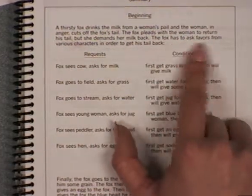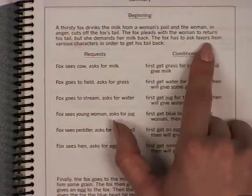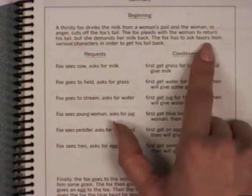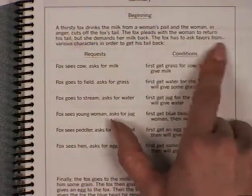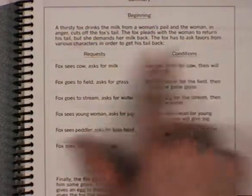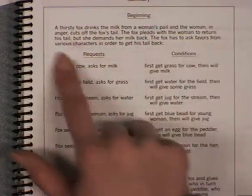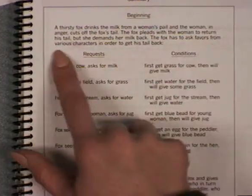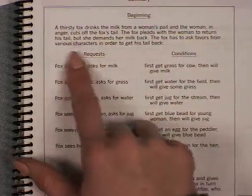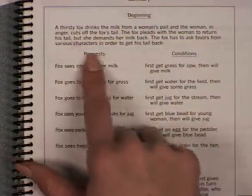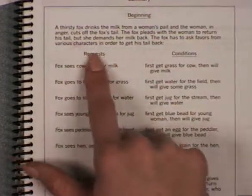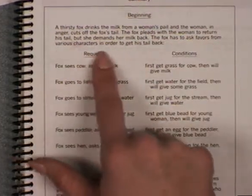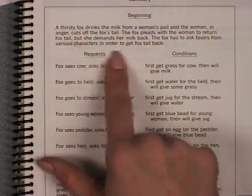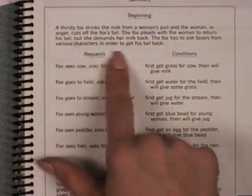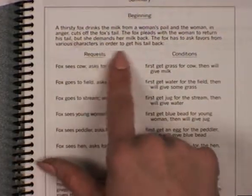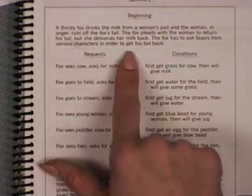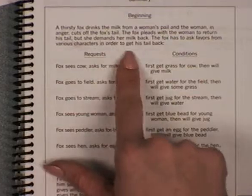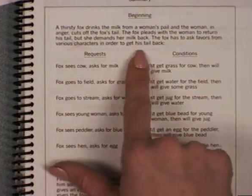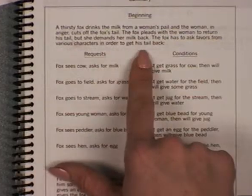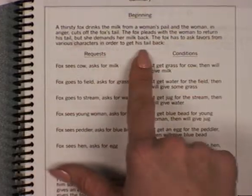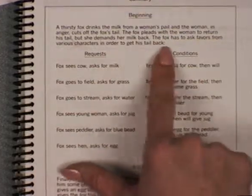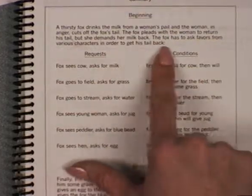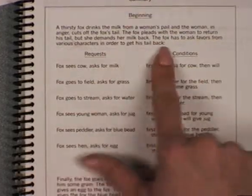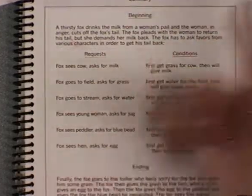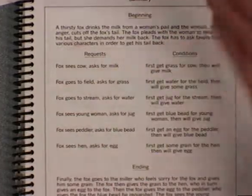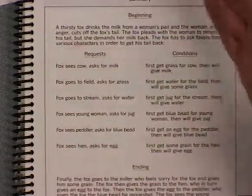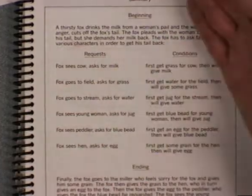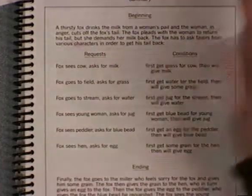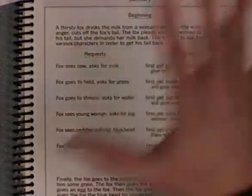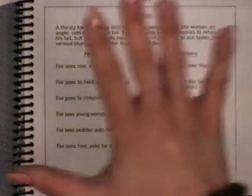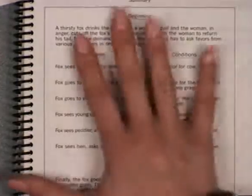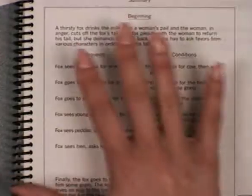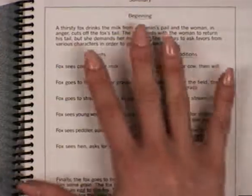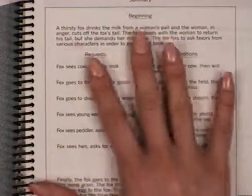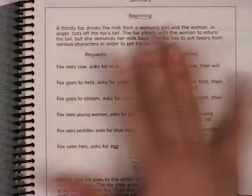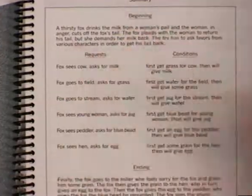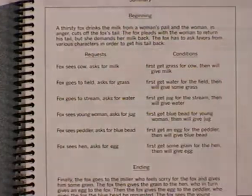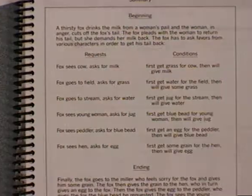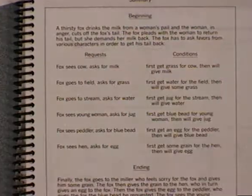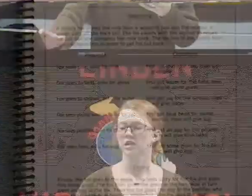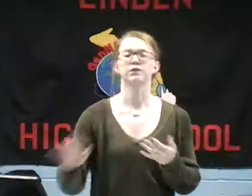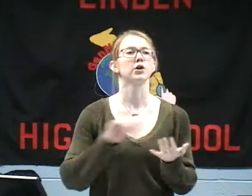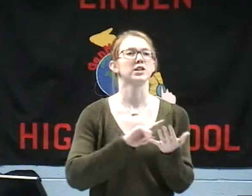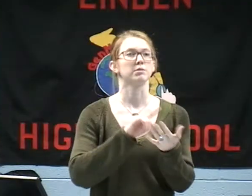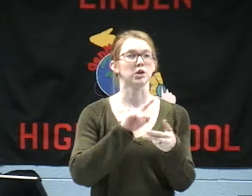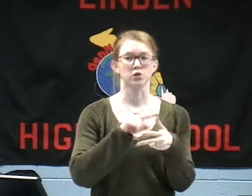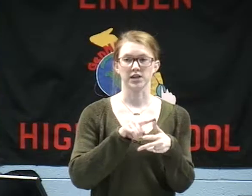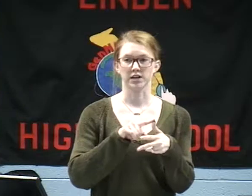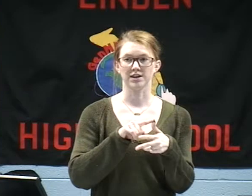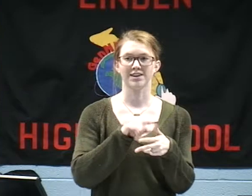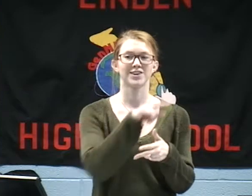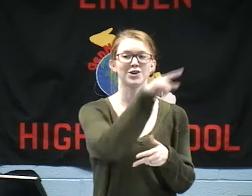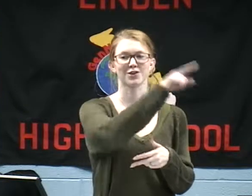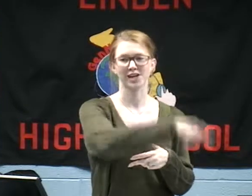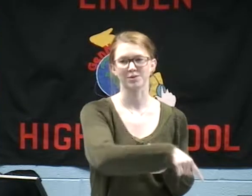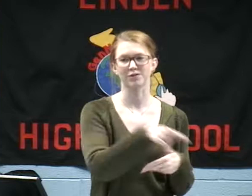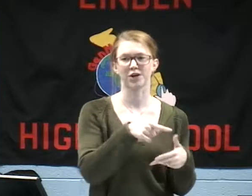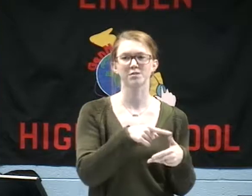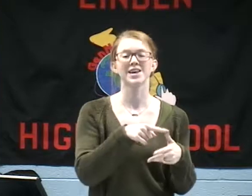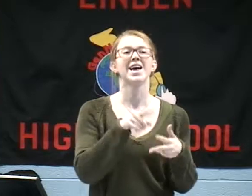to ask favors from various characters in order to get his tail back. So, the goal of this assignment is for you guys to be using different types of verbs,